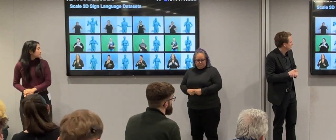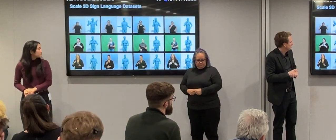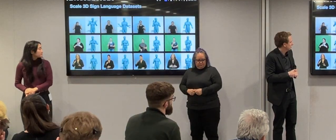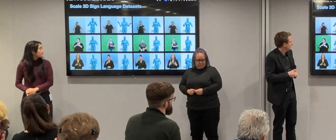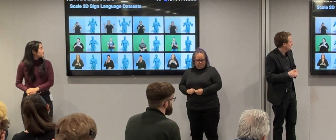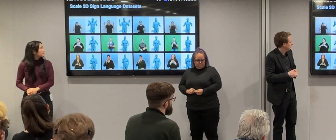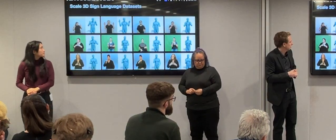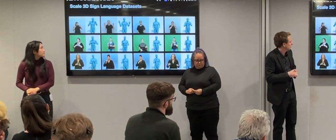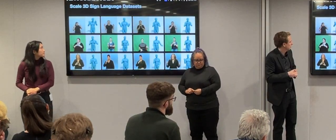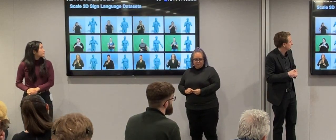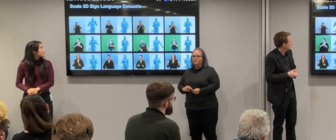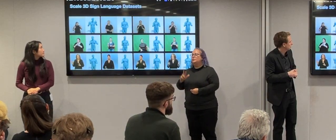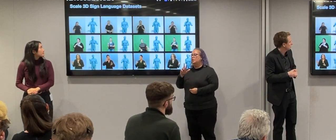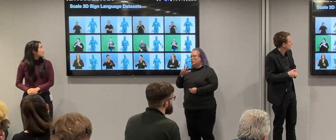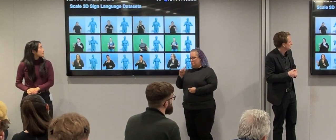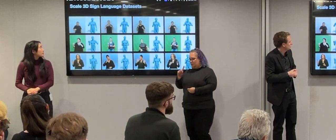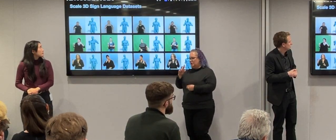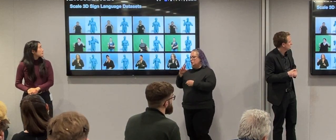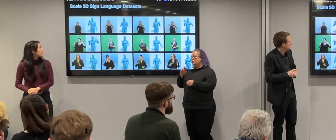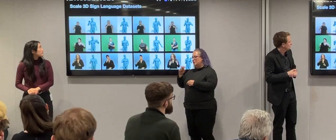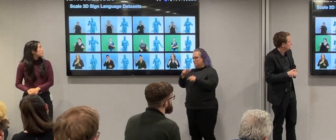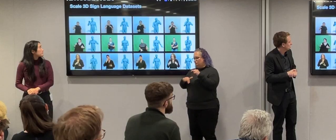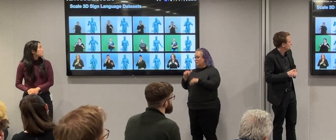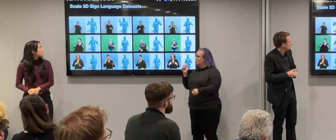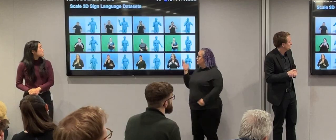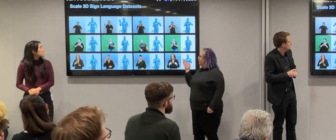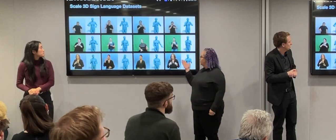those 3D reconstructions